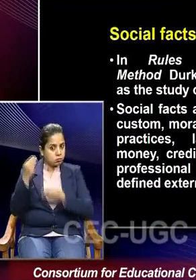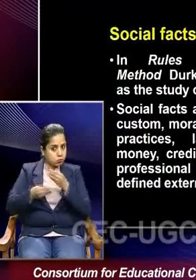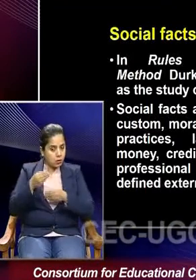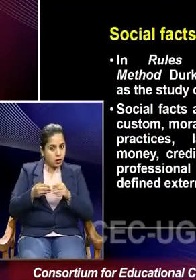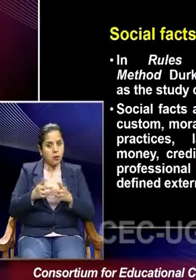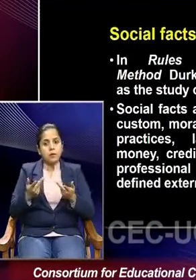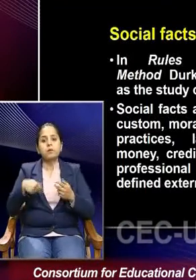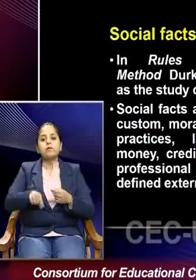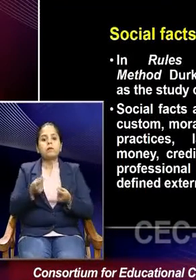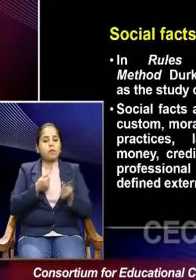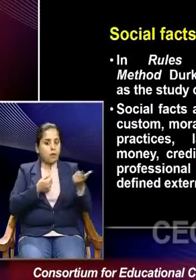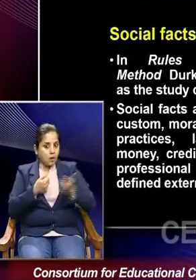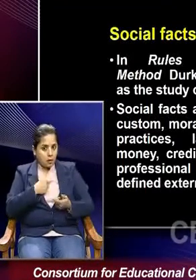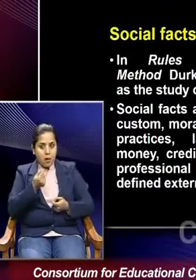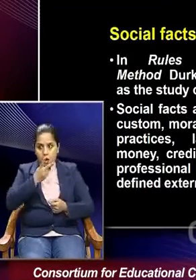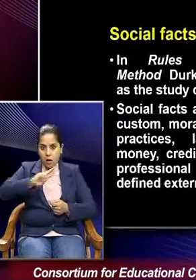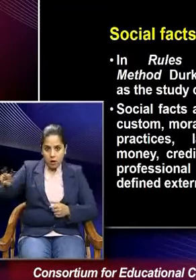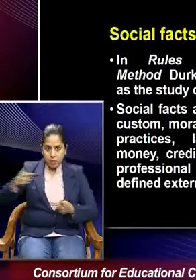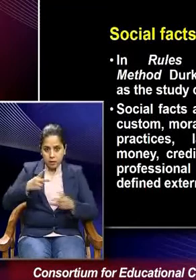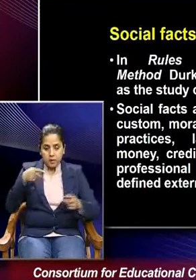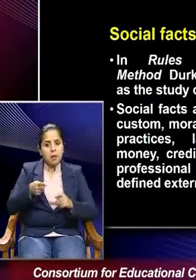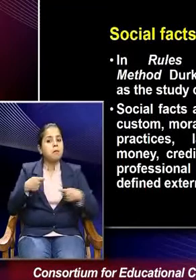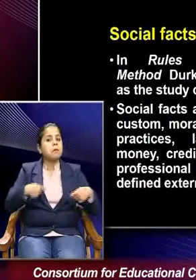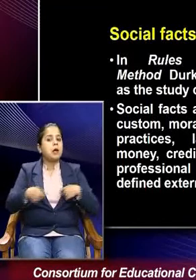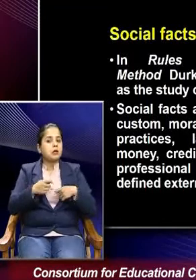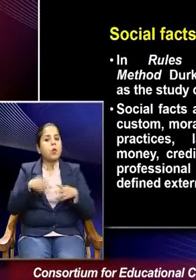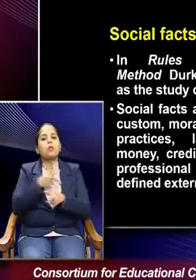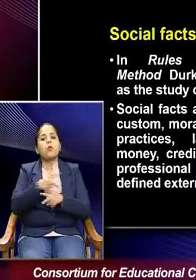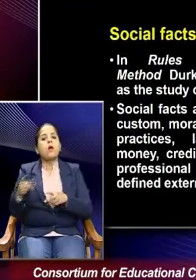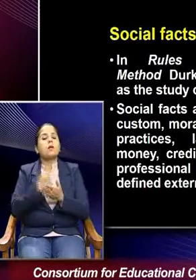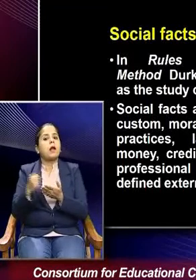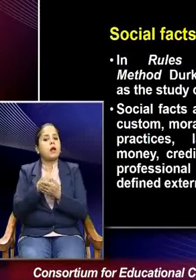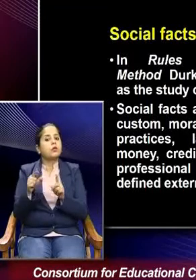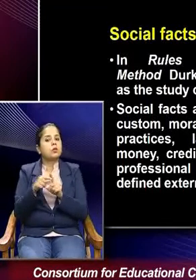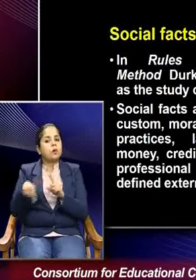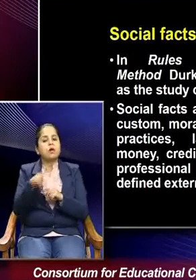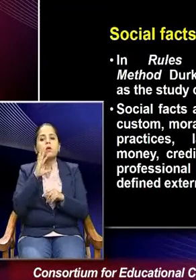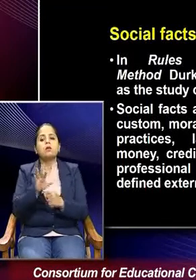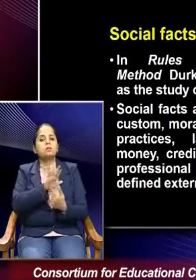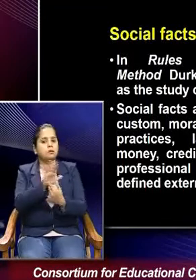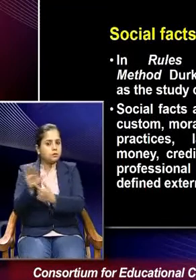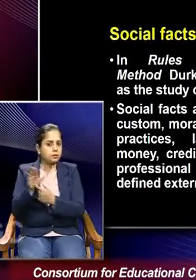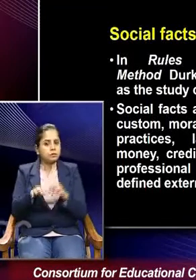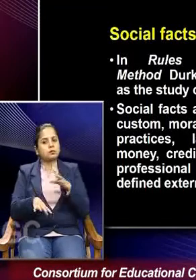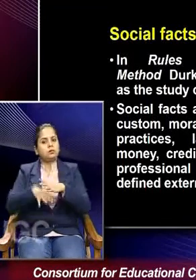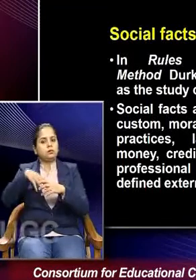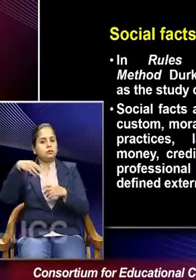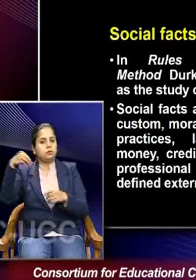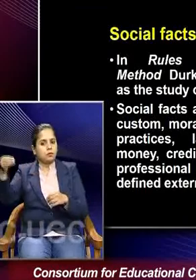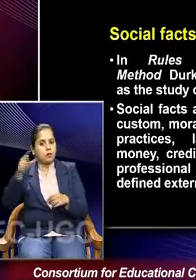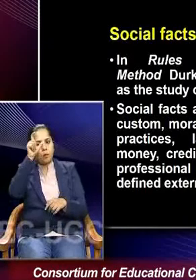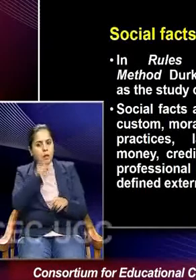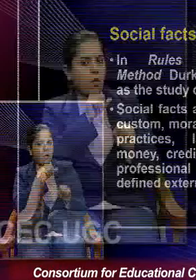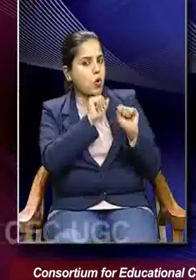debt, business or professional practices that are defined externally to the